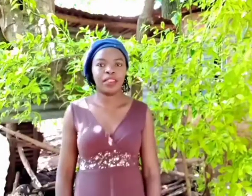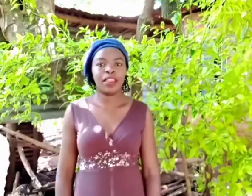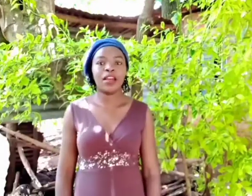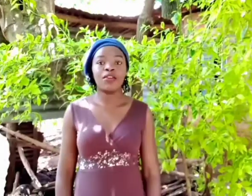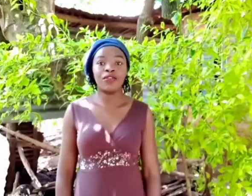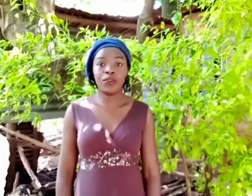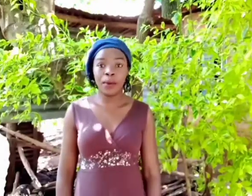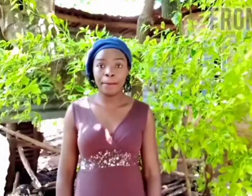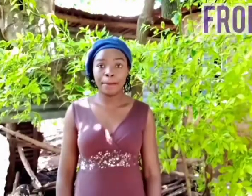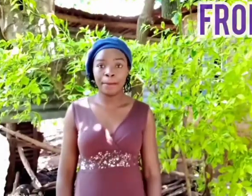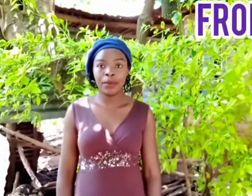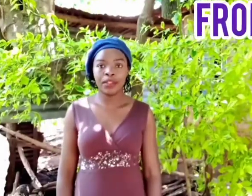From.